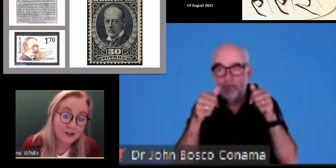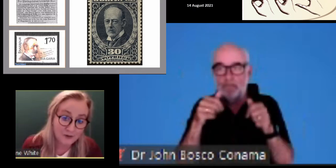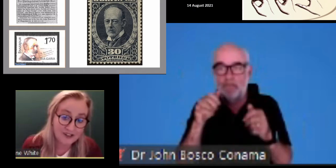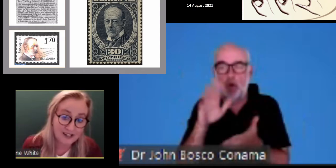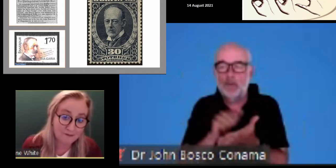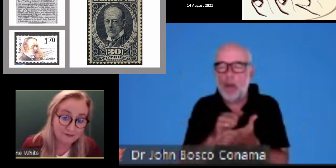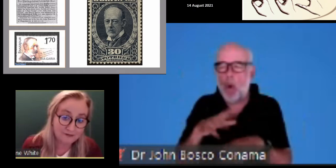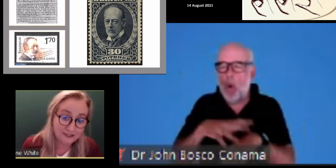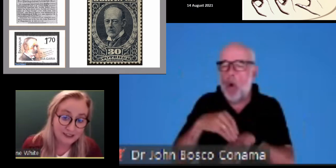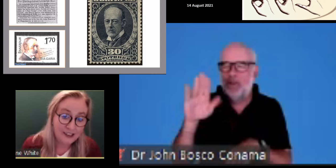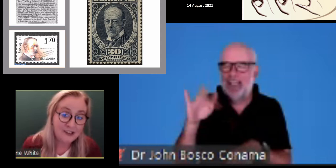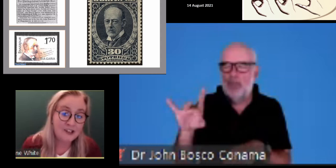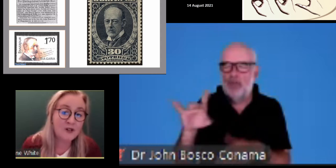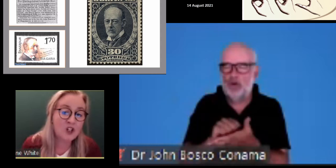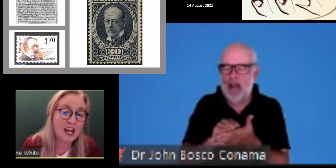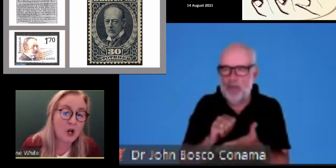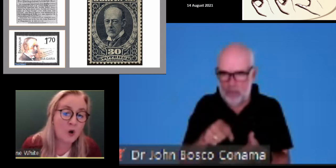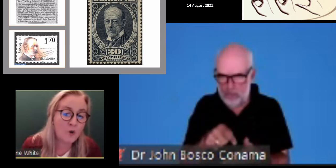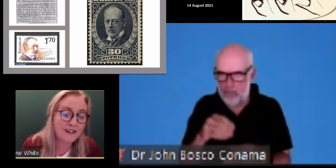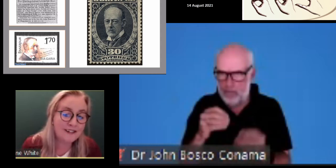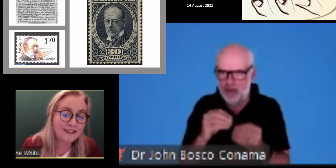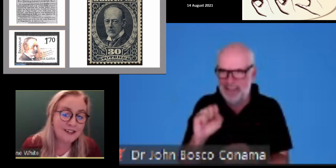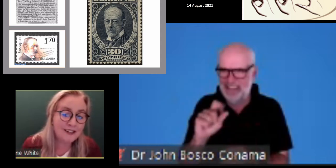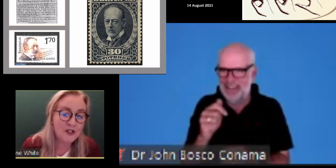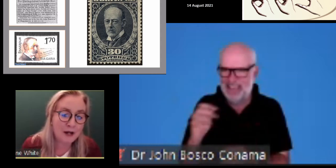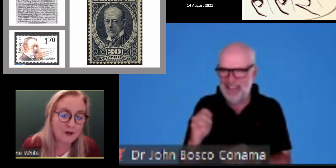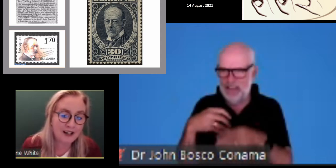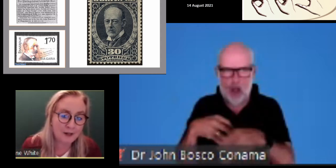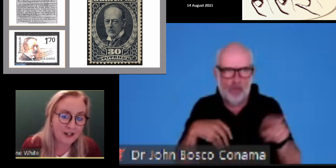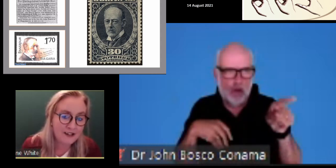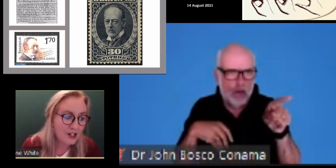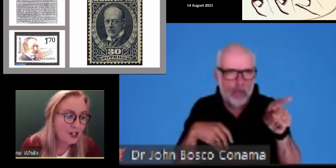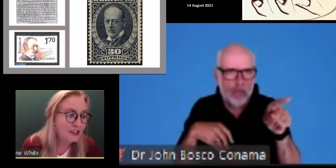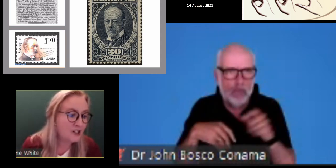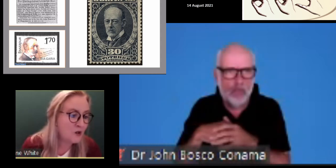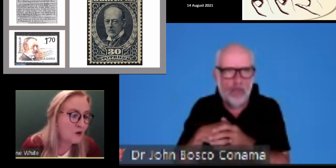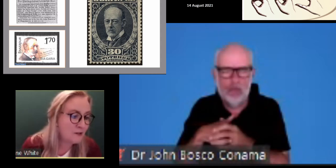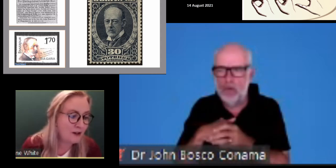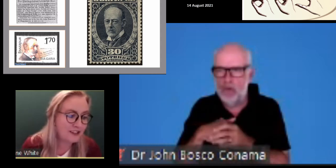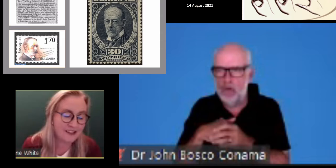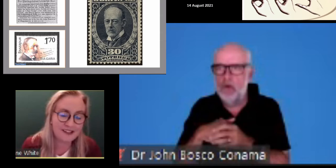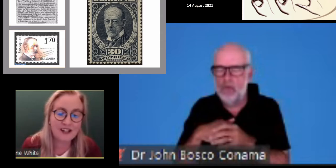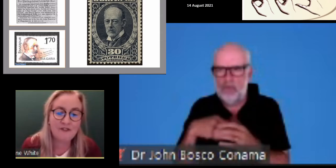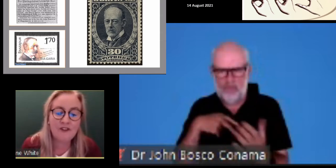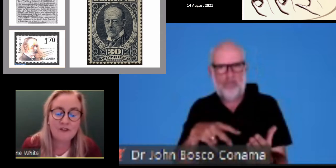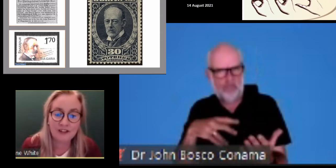through a stamp. There's also an old newspaper clipping that talks about the state funeral.